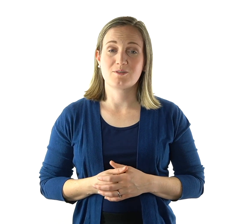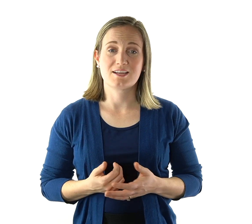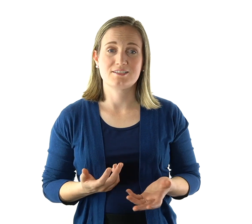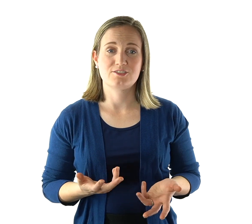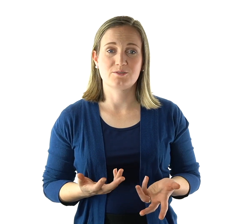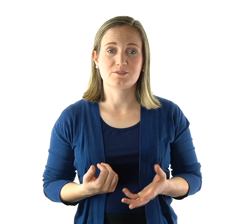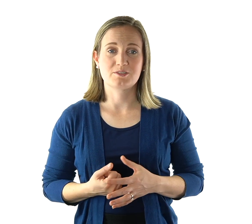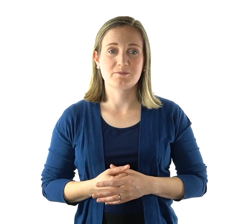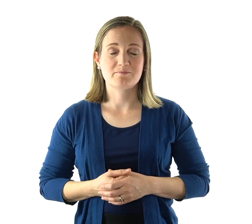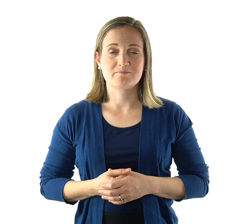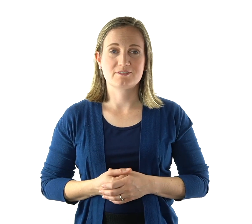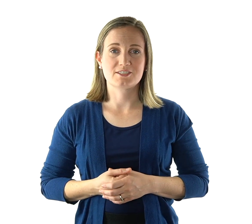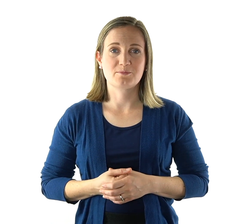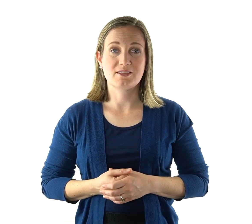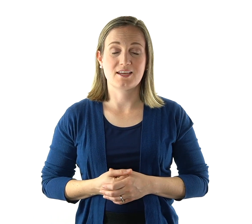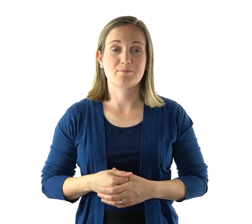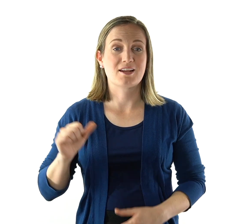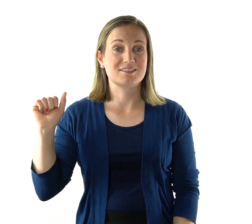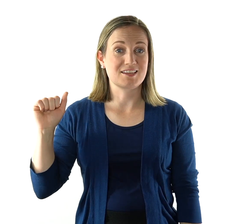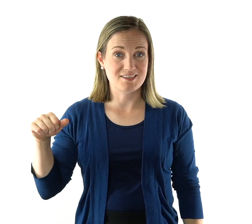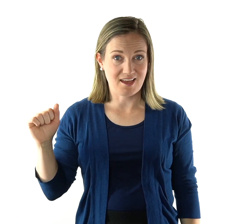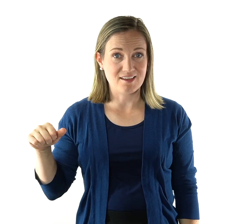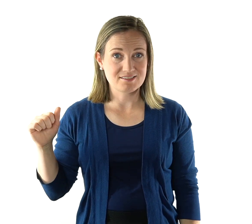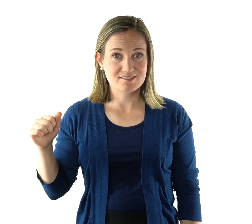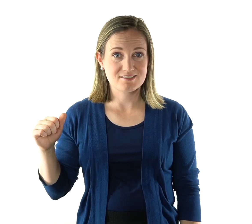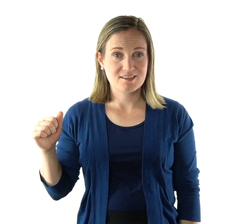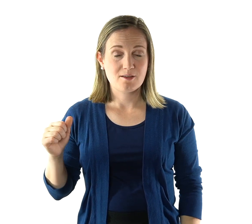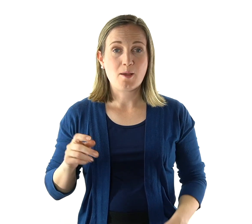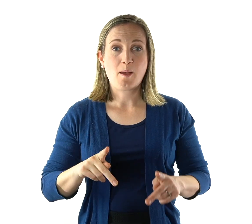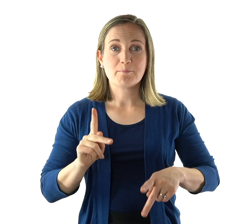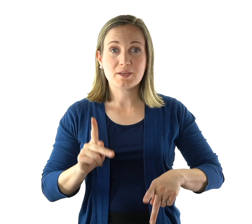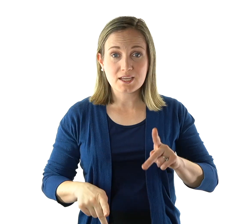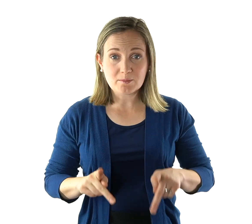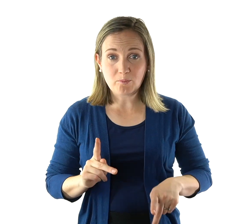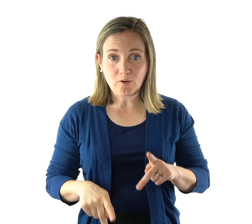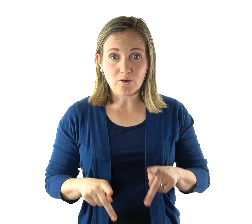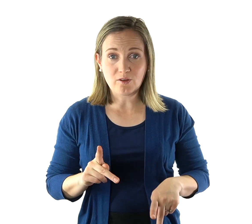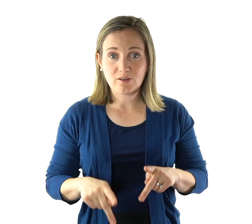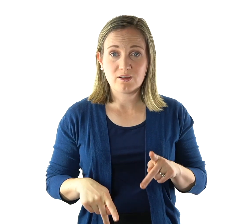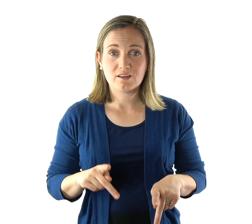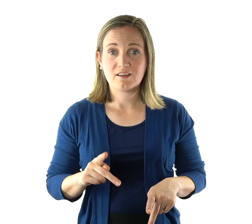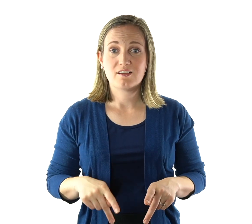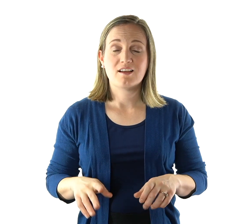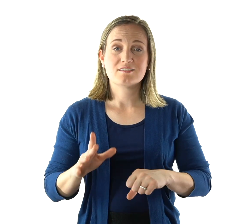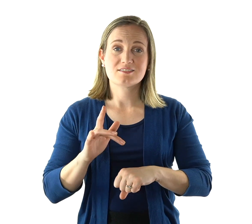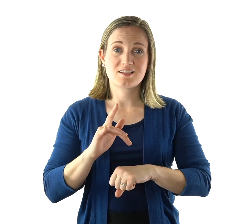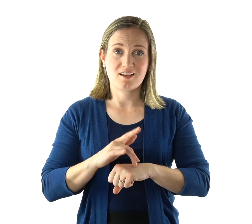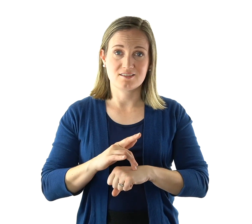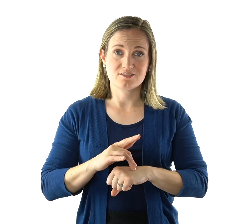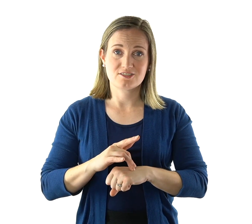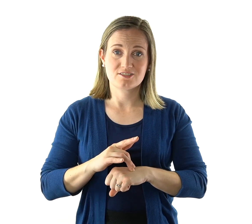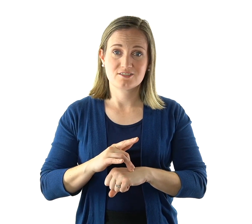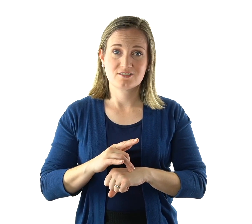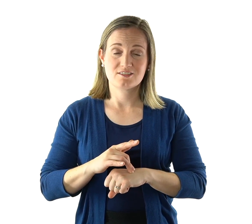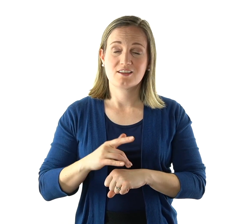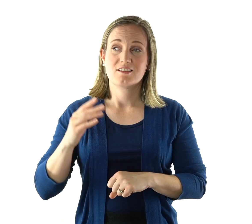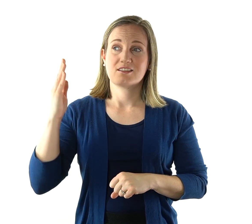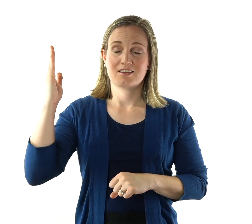I chose to just omit that, but I say yes, people touch